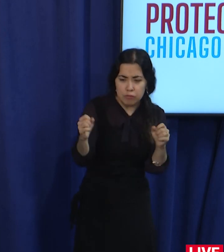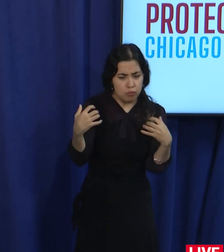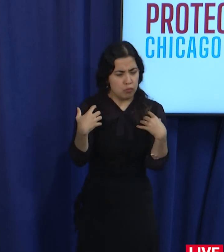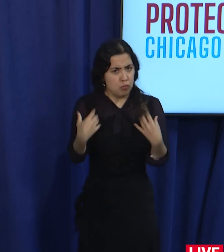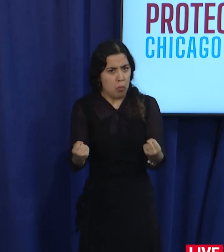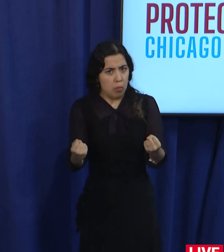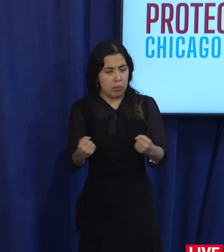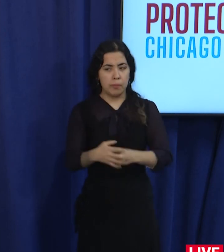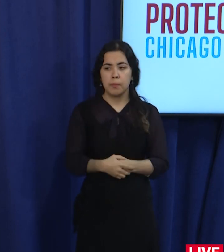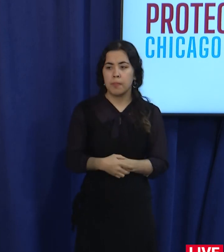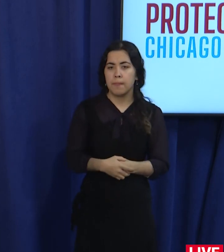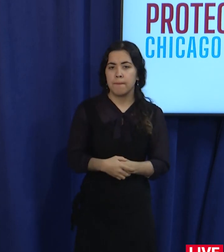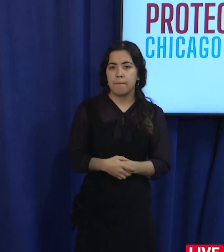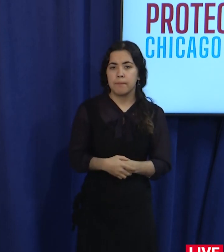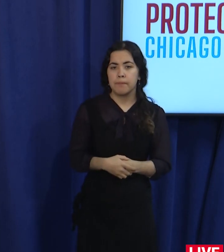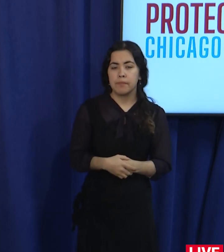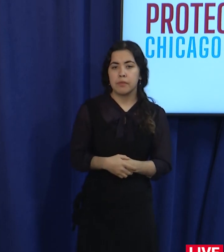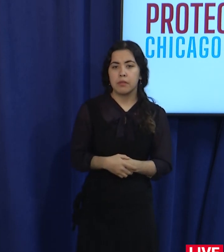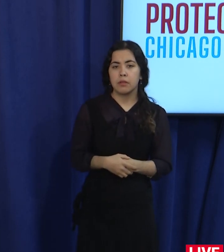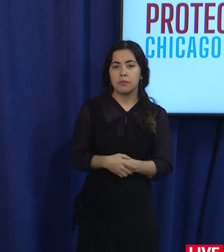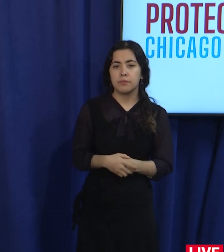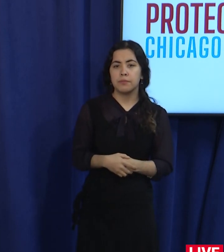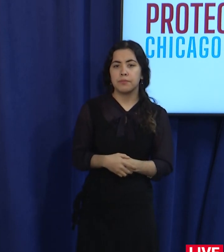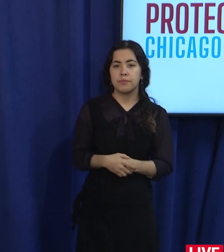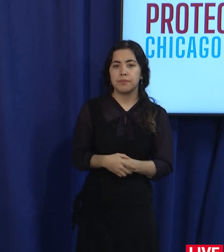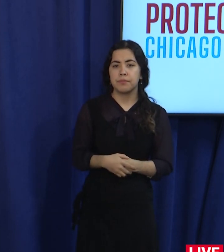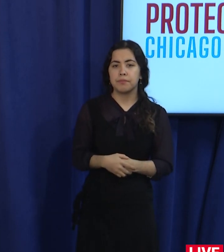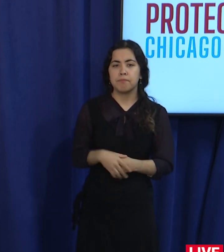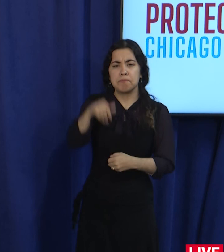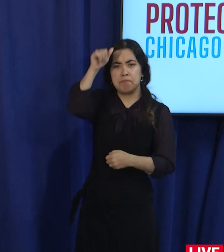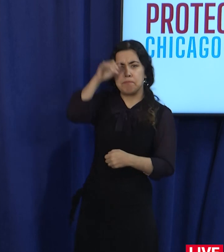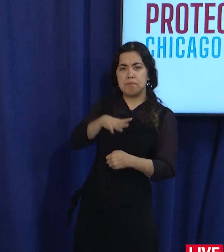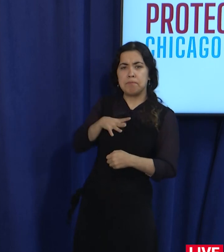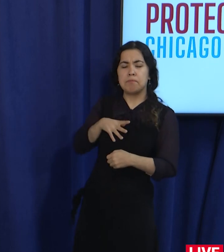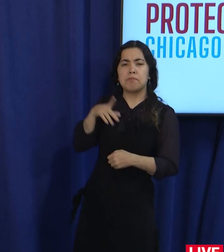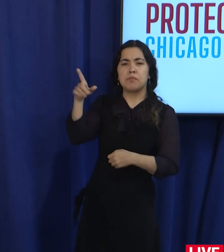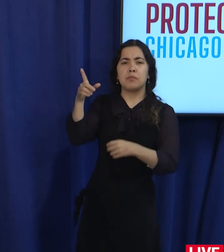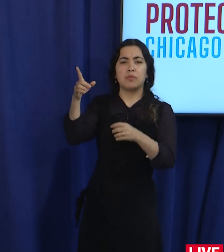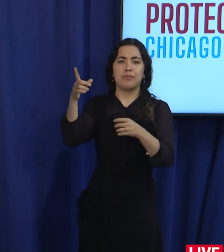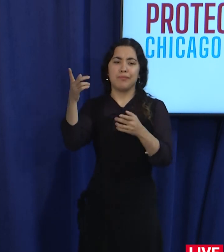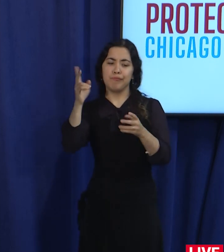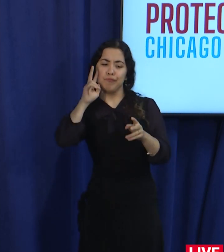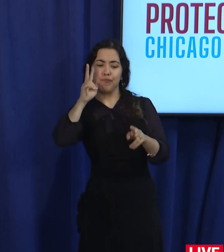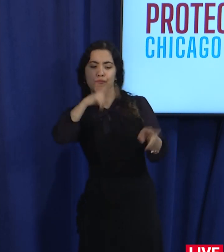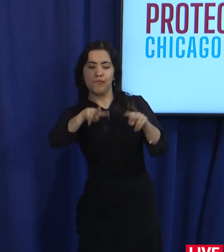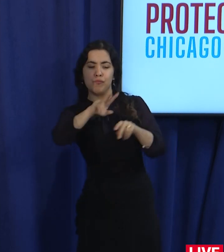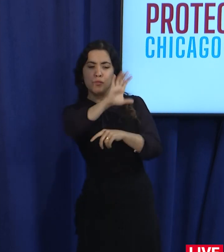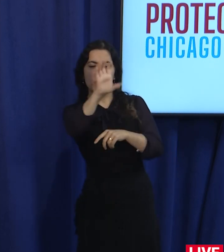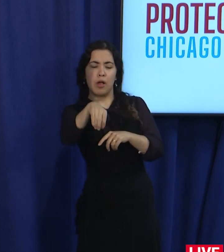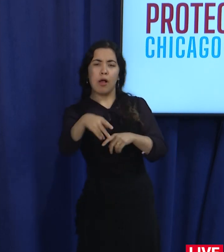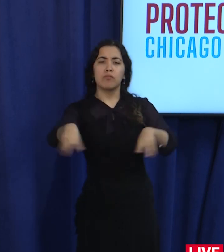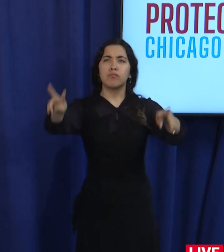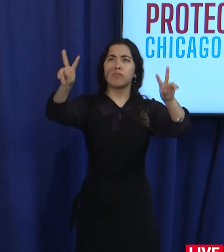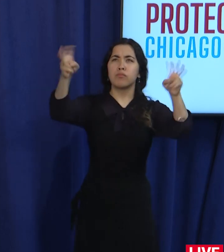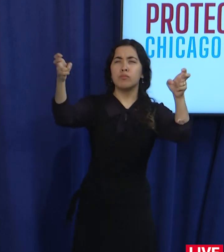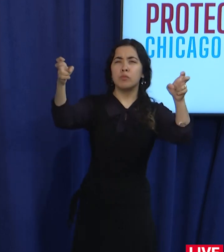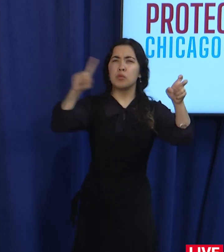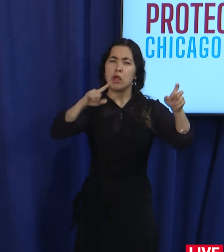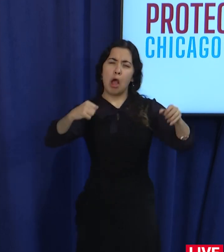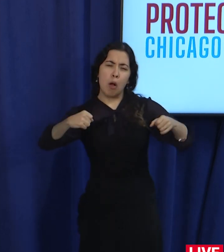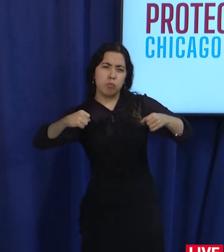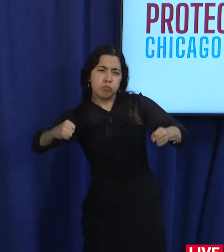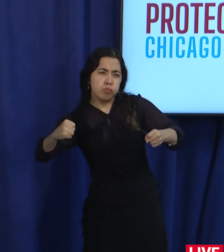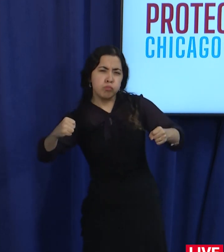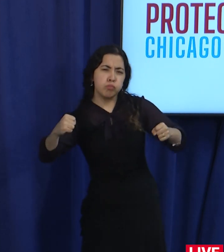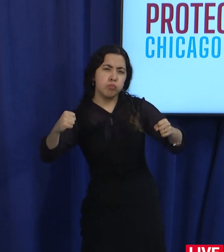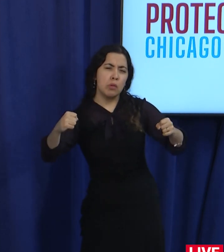of Chicago, in which he describes the city as stormy, husky, brawling, city of big shoulders. Come and show me another city with lifted